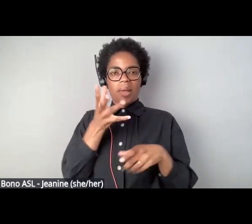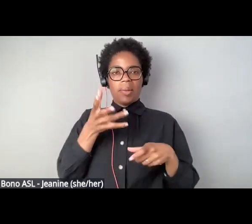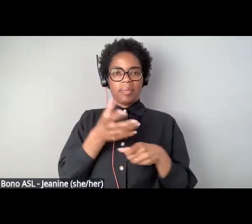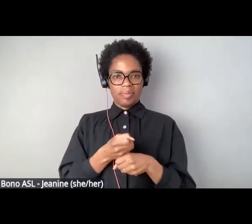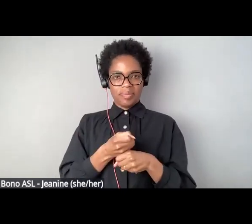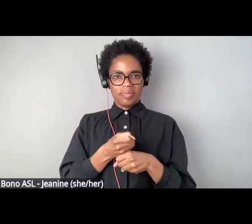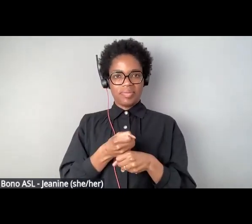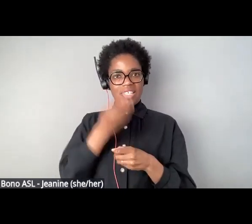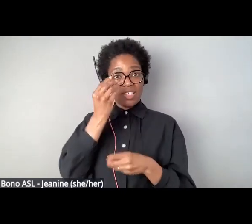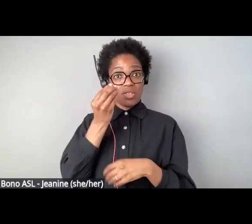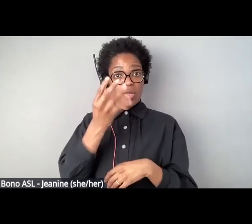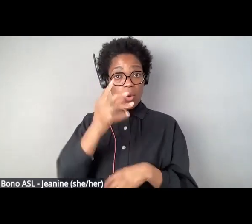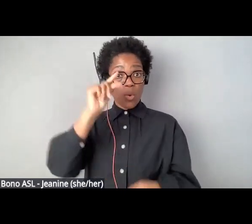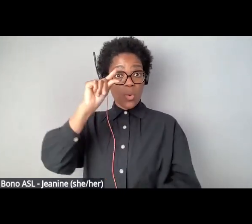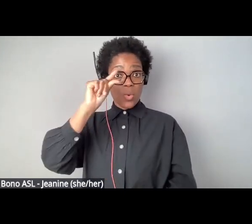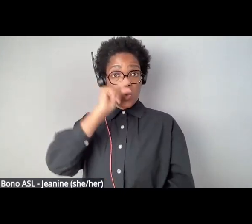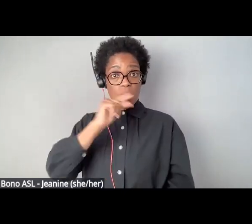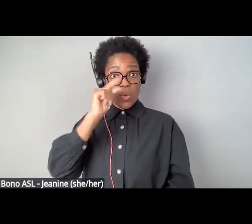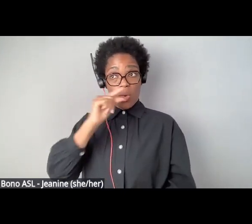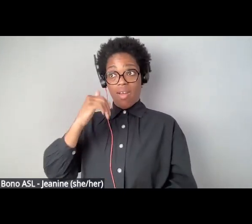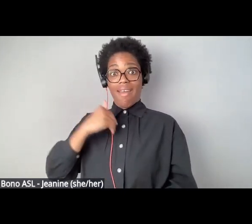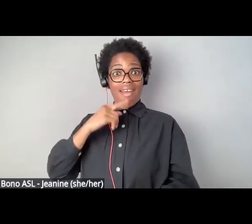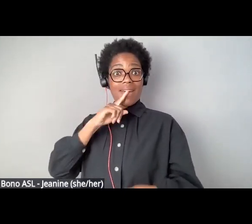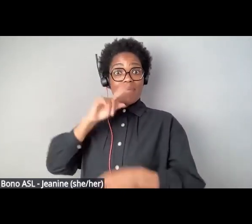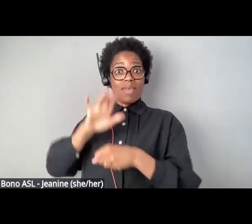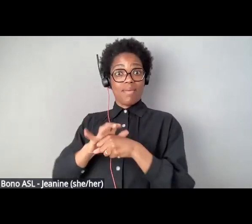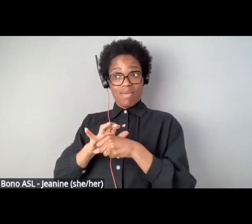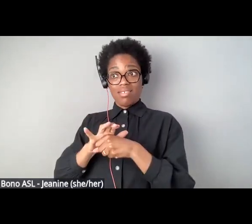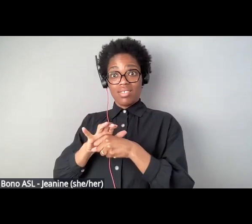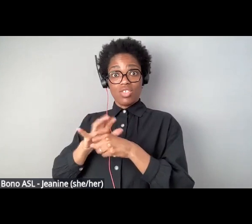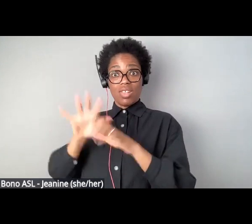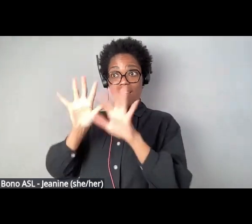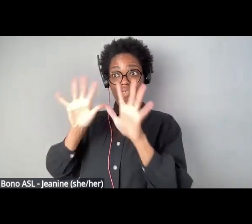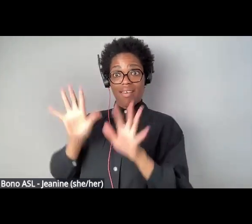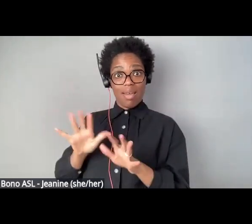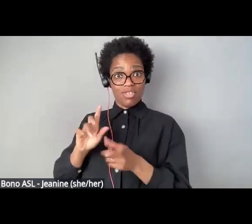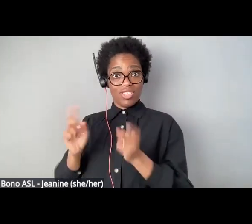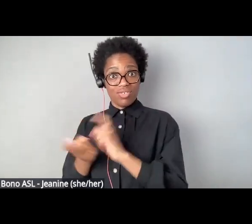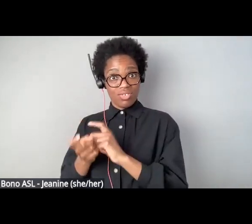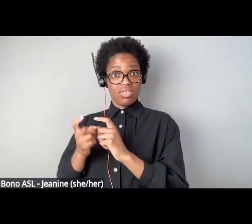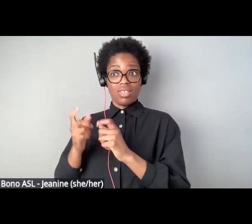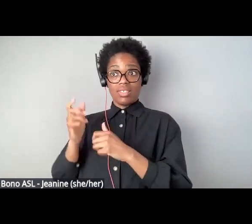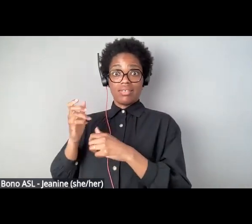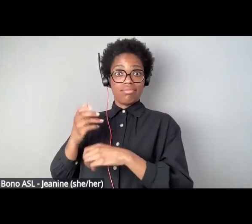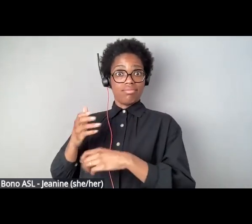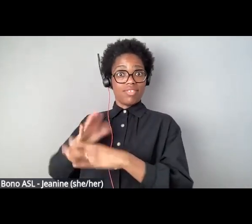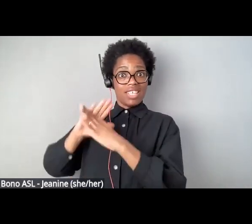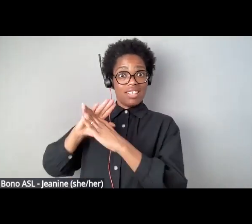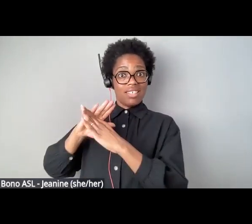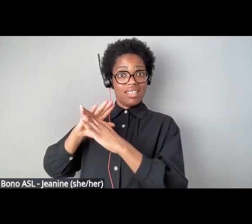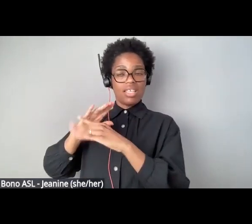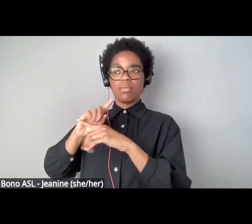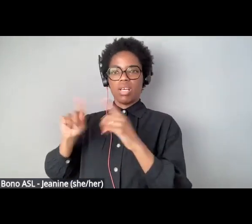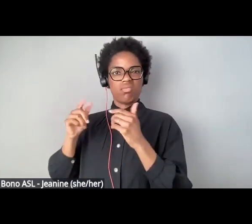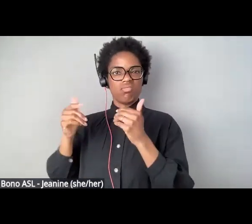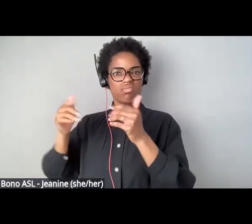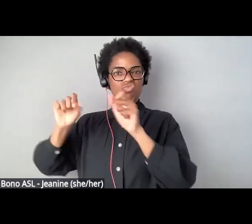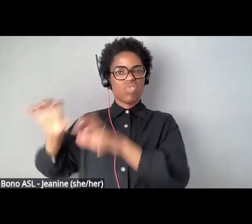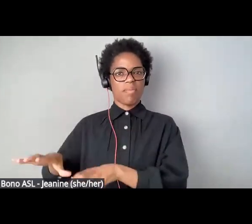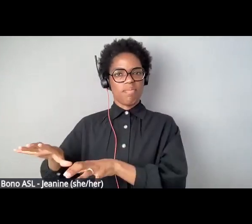in AI. That's how bad AI is carbon footprint-wise, and it gives us an idea of what Google's priorities are these